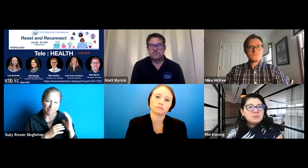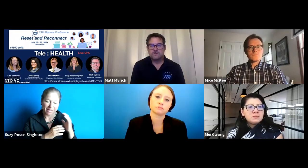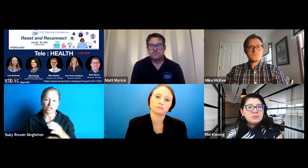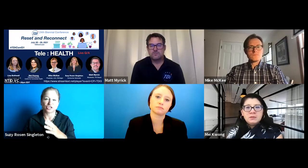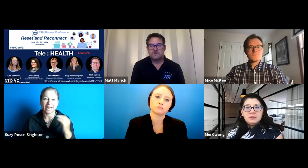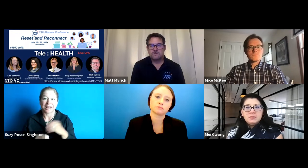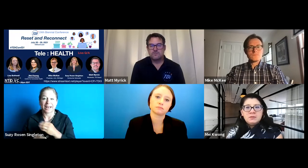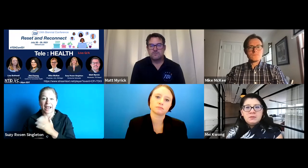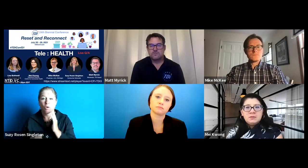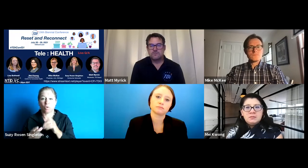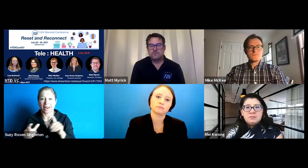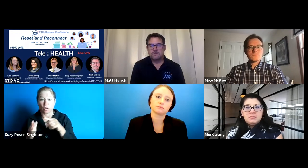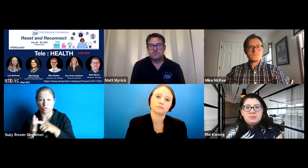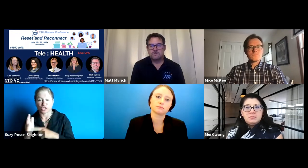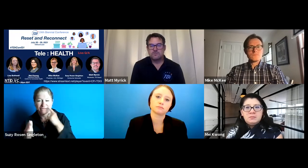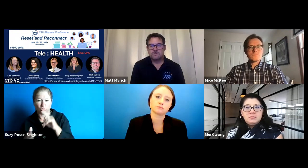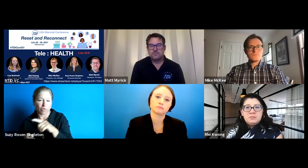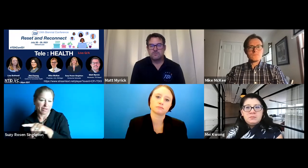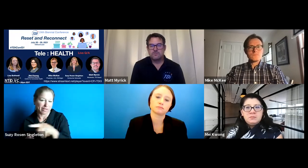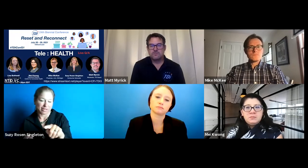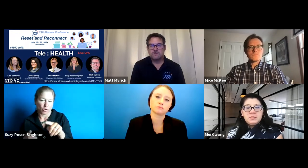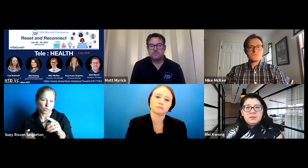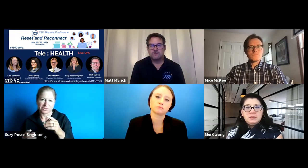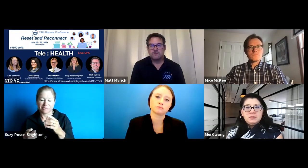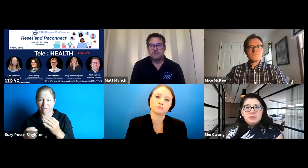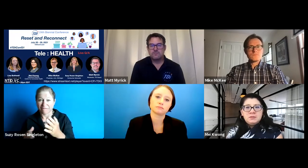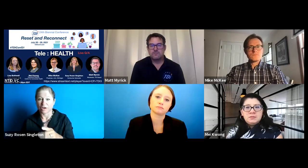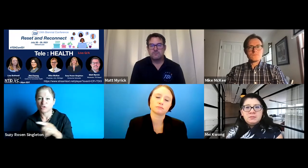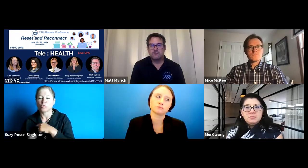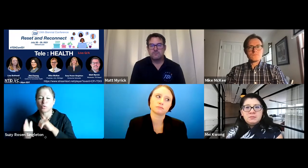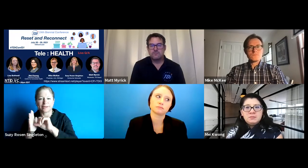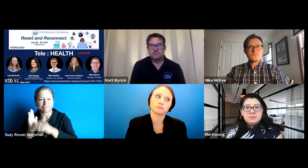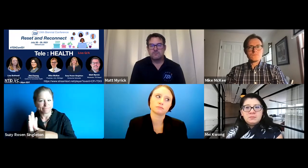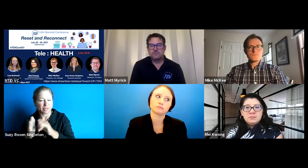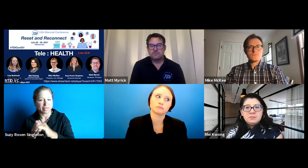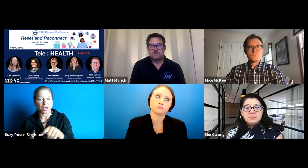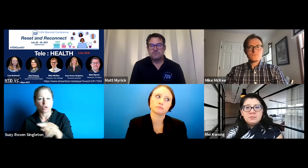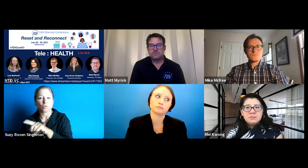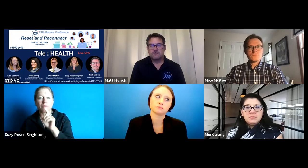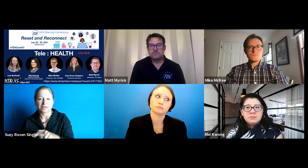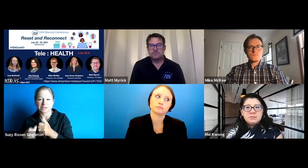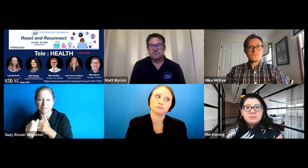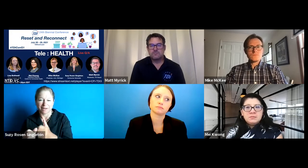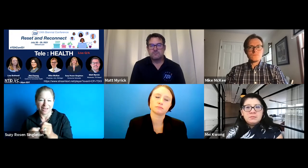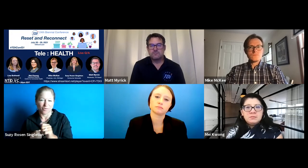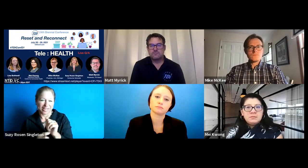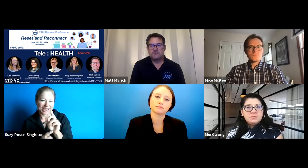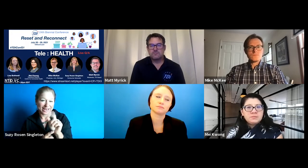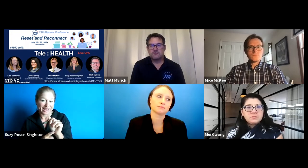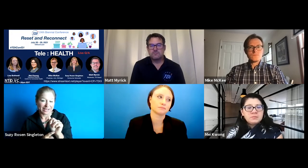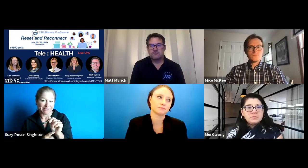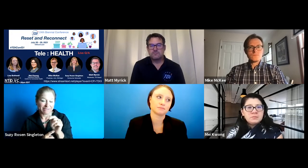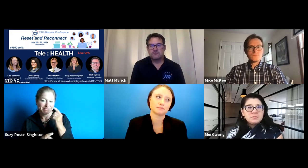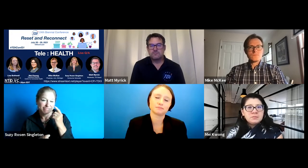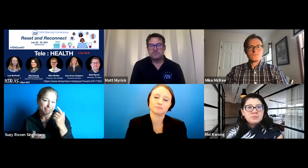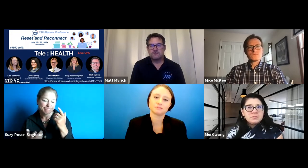Congress, congressional appropriation. And our language for those providers who are receiving funds does emphasize that you